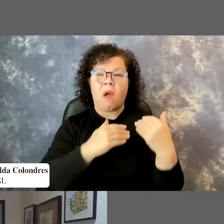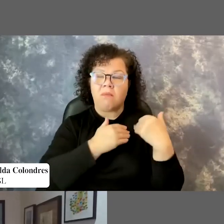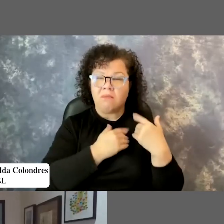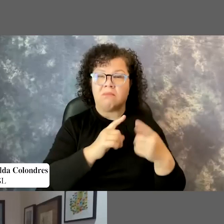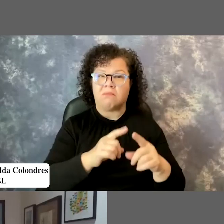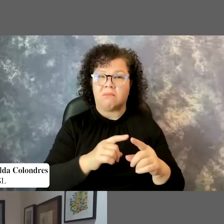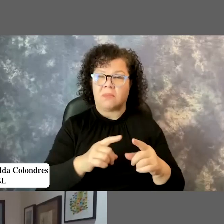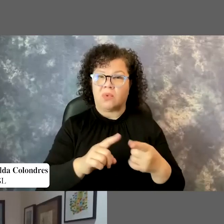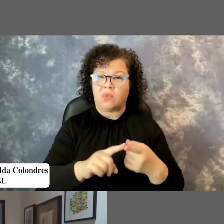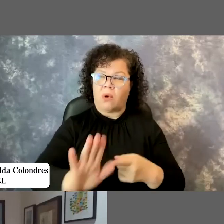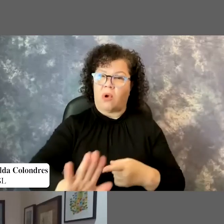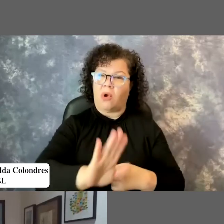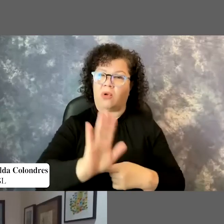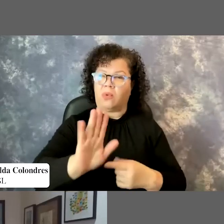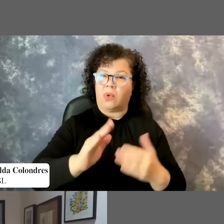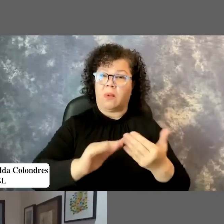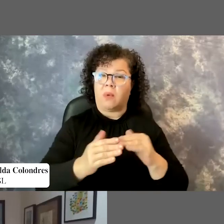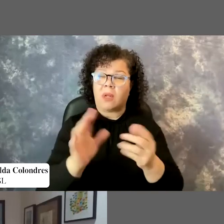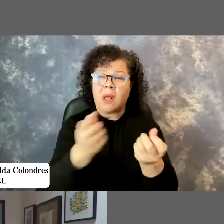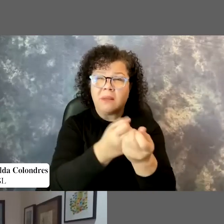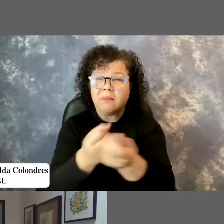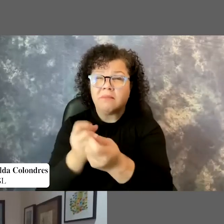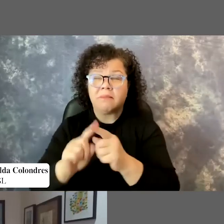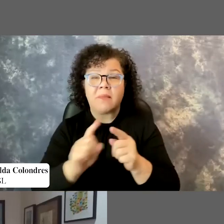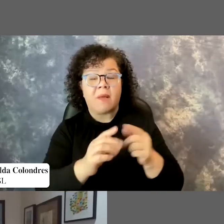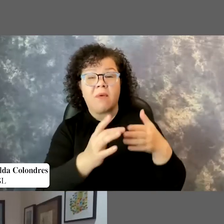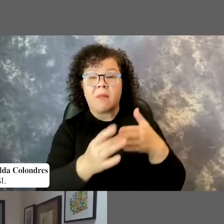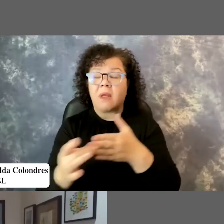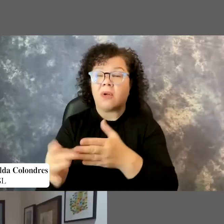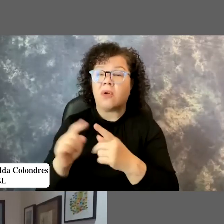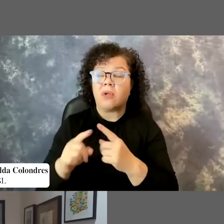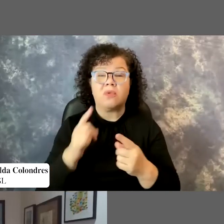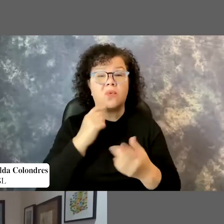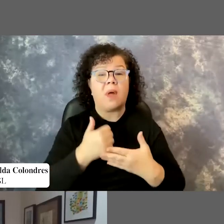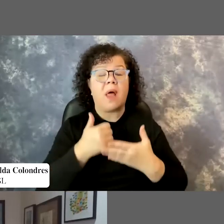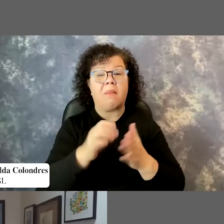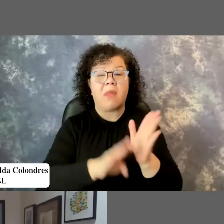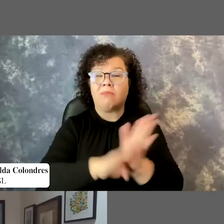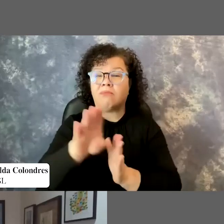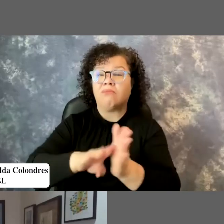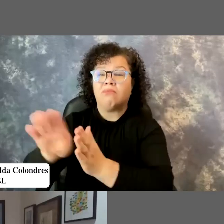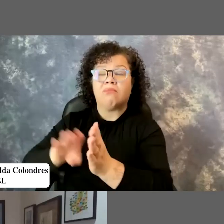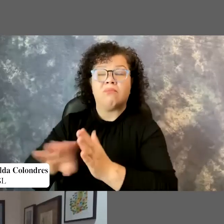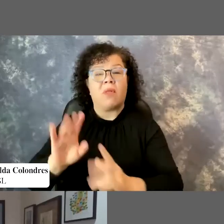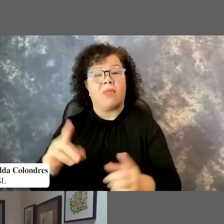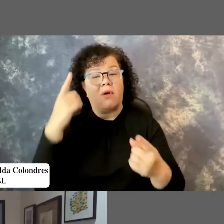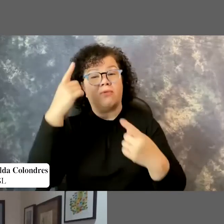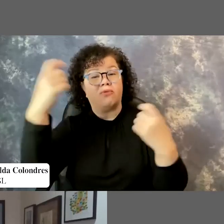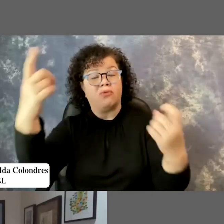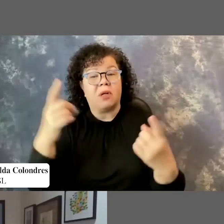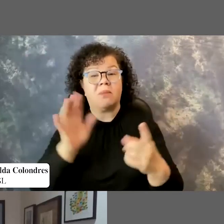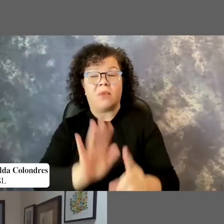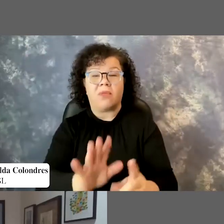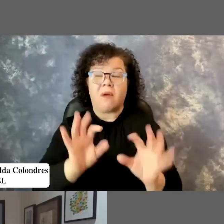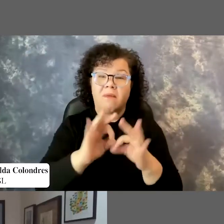to support so many different leaders in being part of realizing their dreams and aspirations for themselves, their